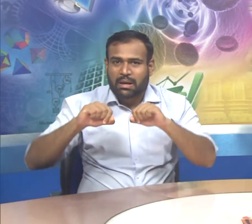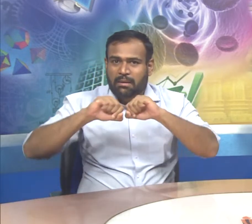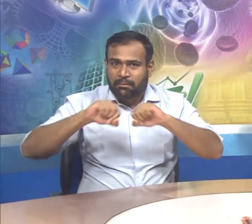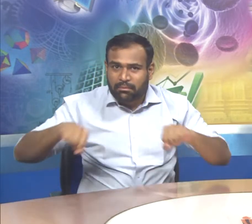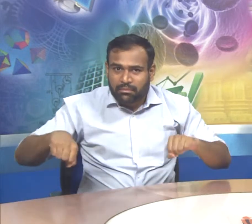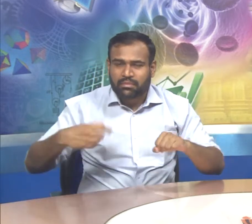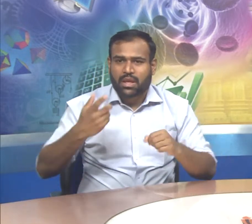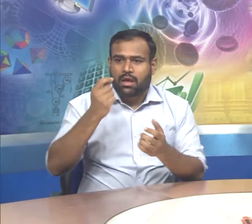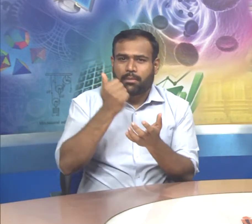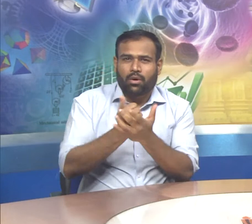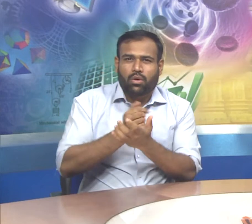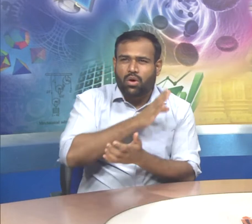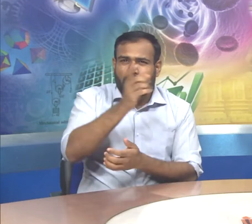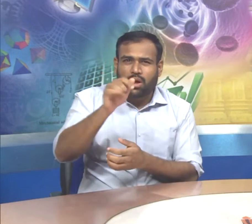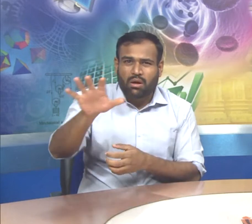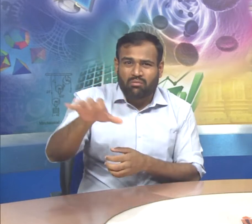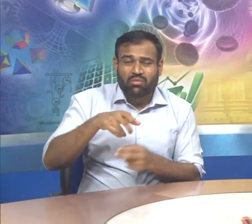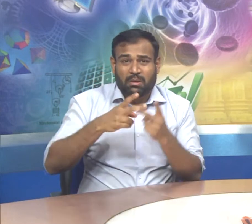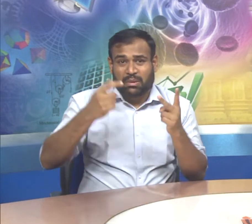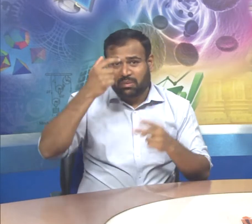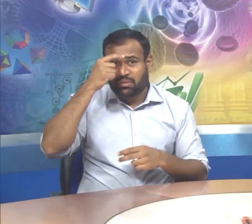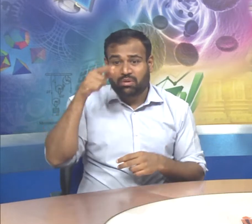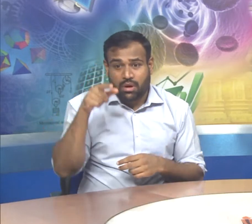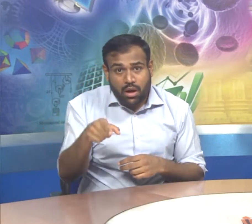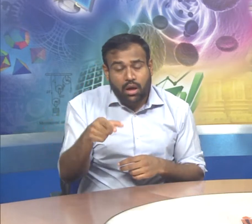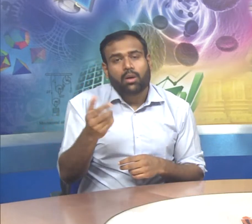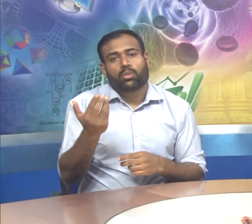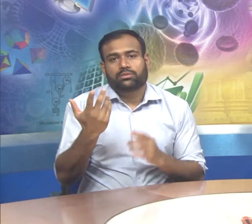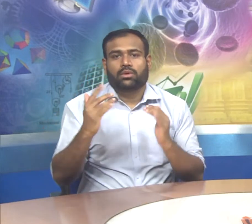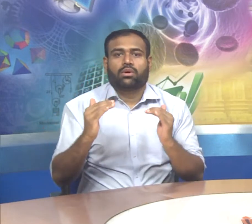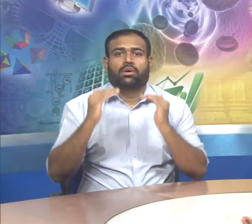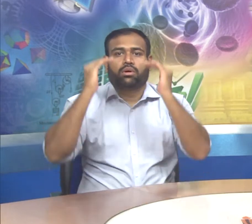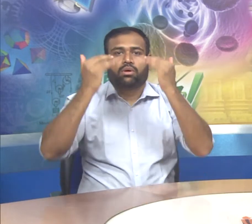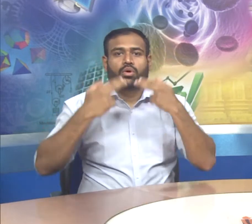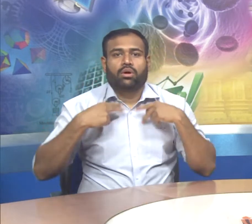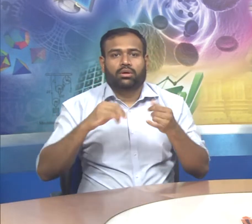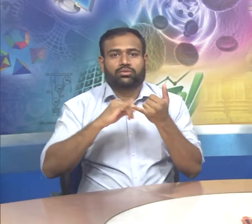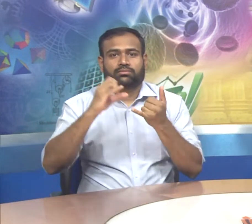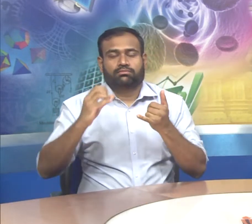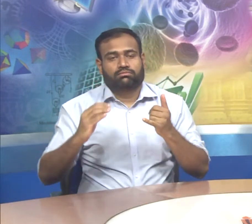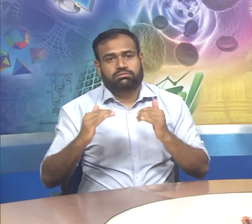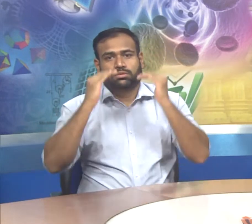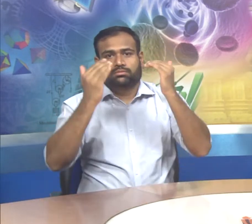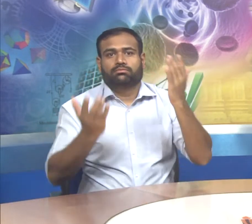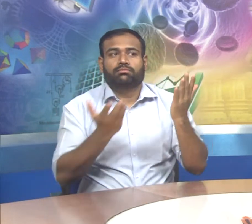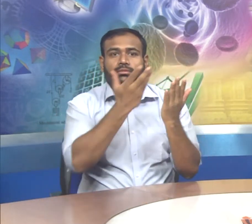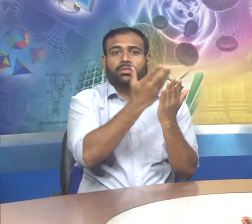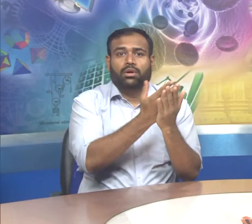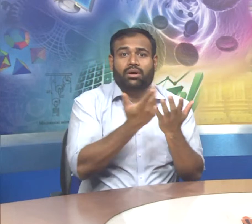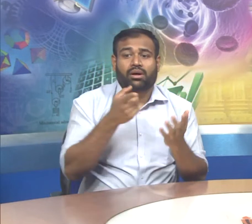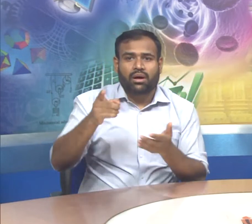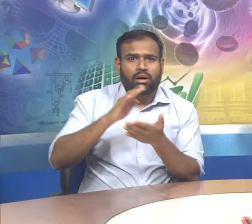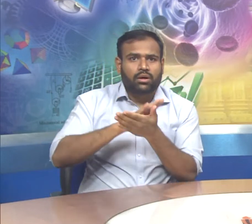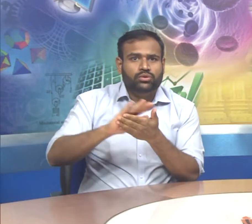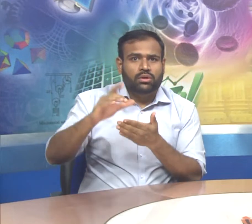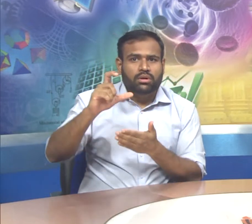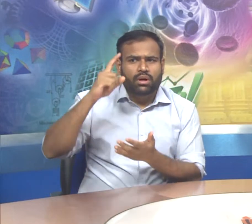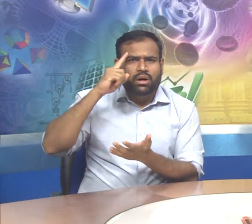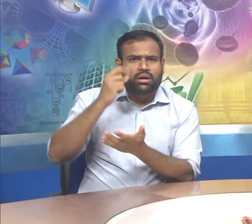An appeal may be brought to the Supreme Court against a High Court